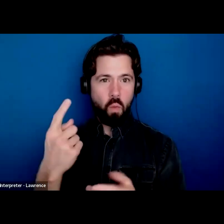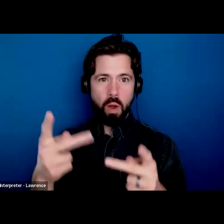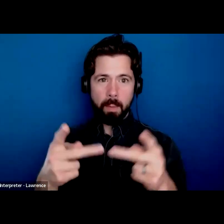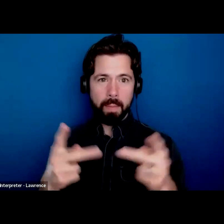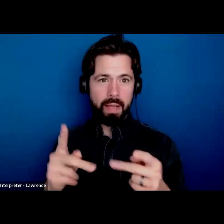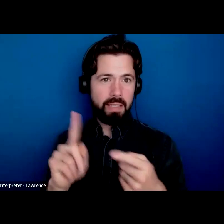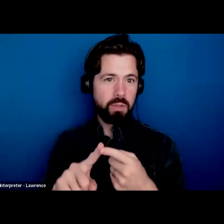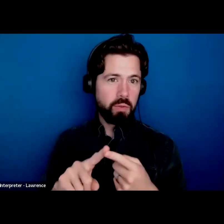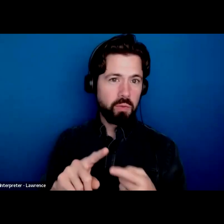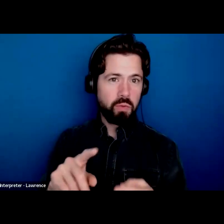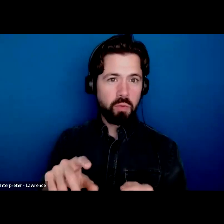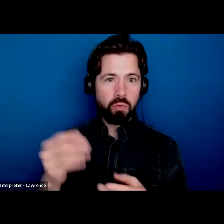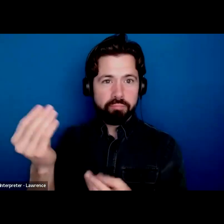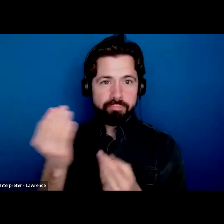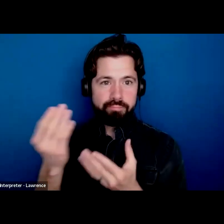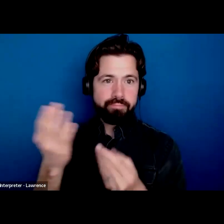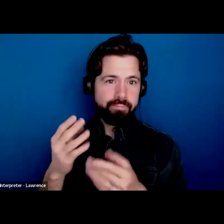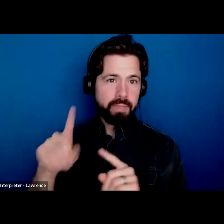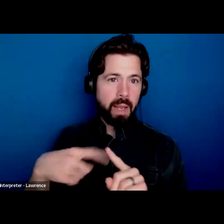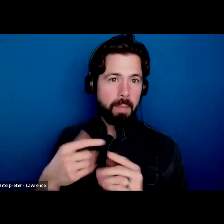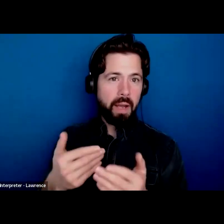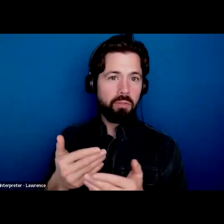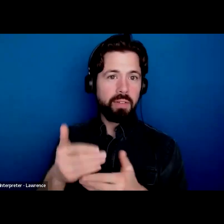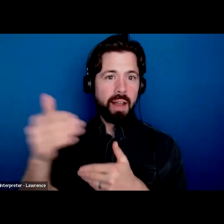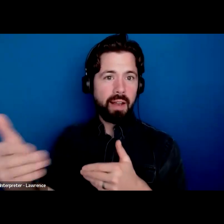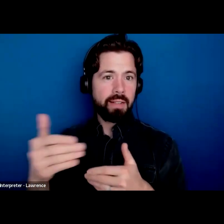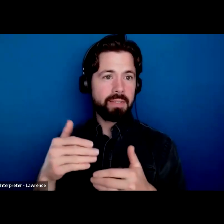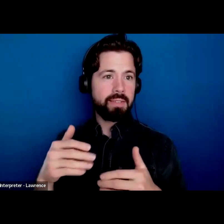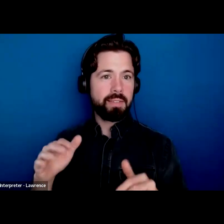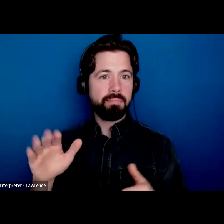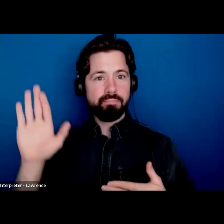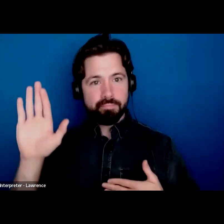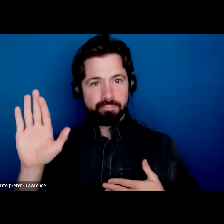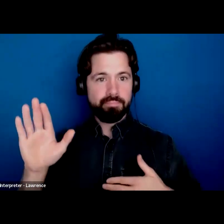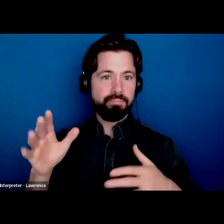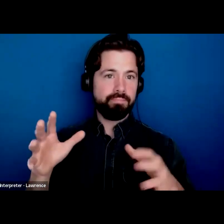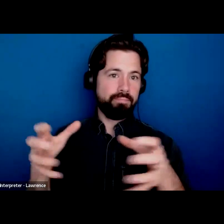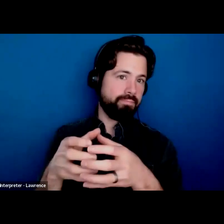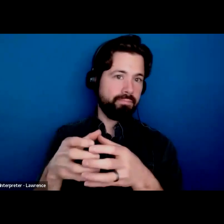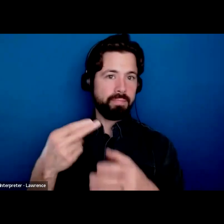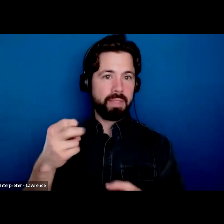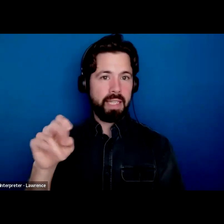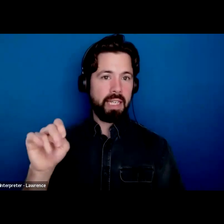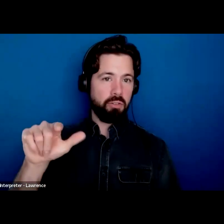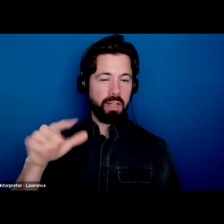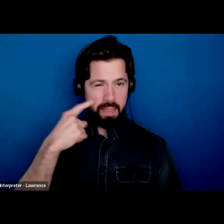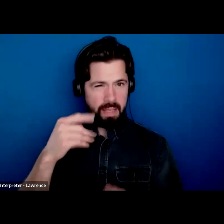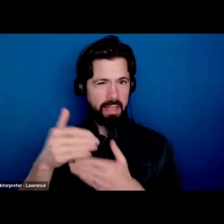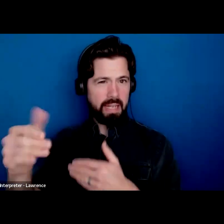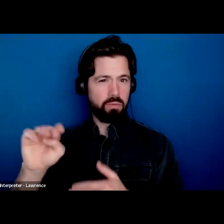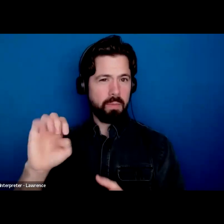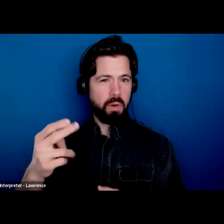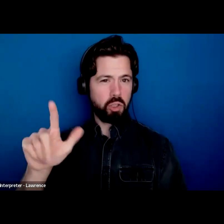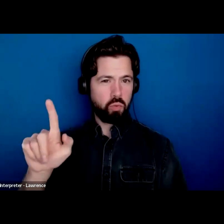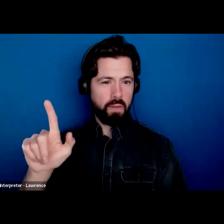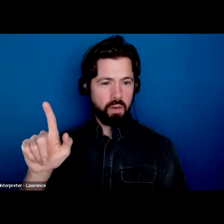when the upcoming hearings are, etc. I believe we're looking at March 21st as our next hearing. If everyone, I believe that Jay's